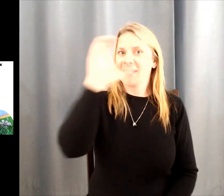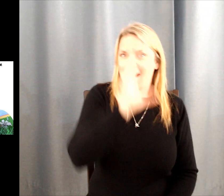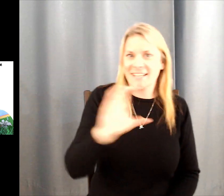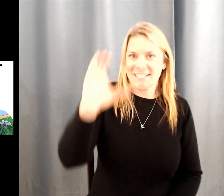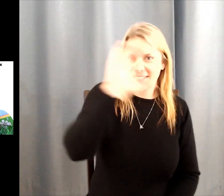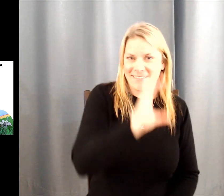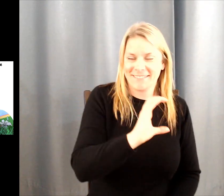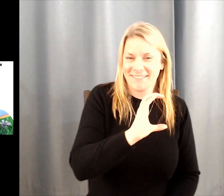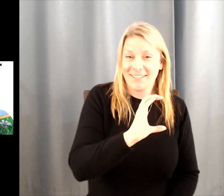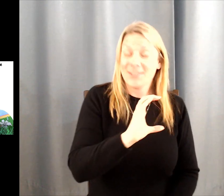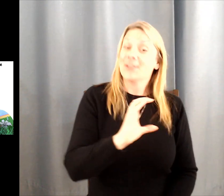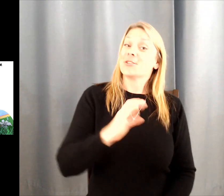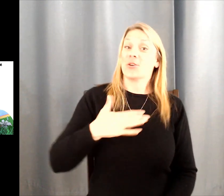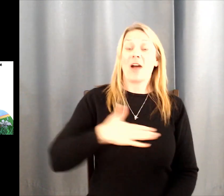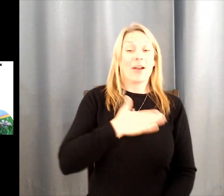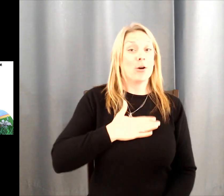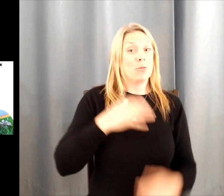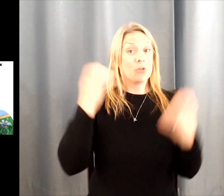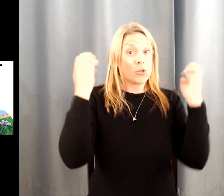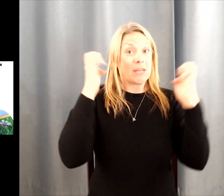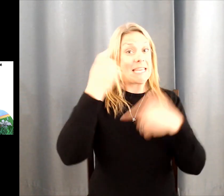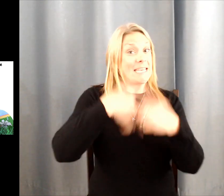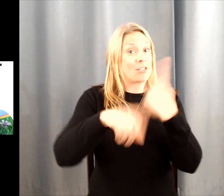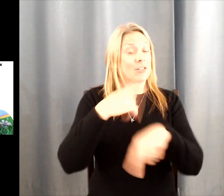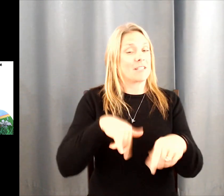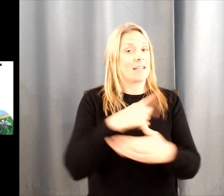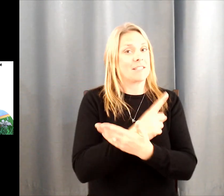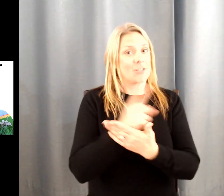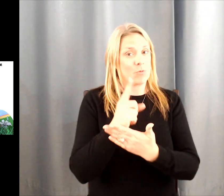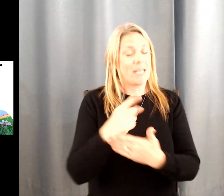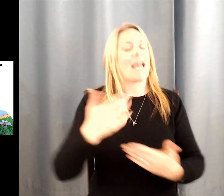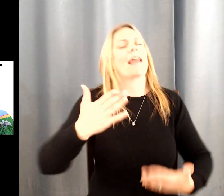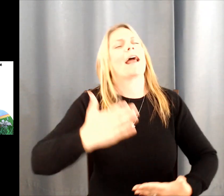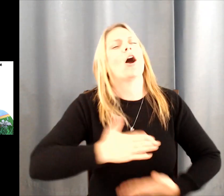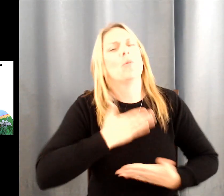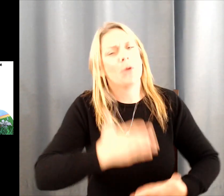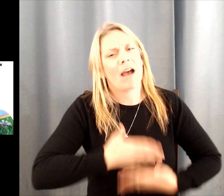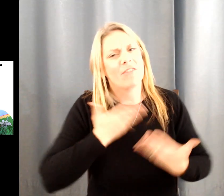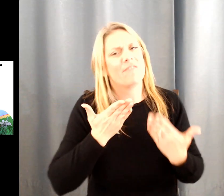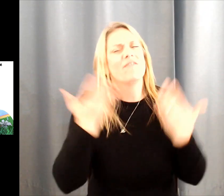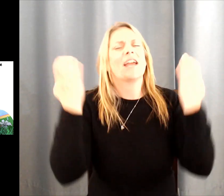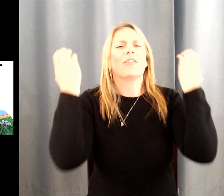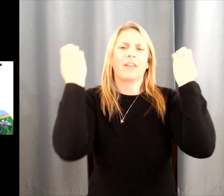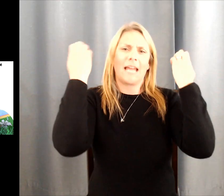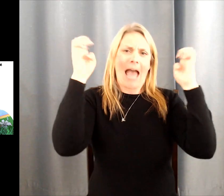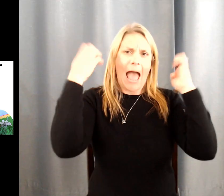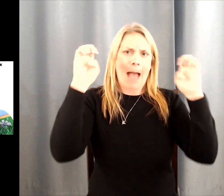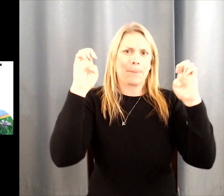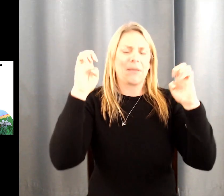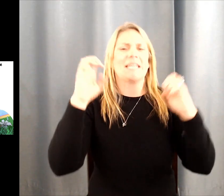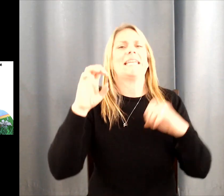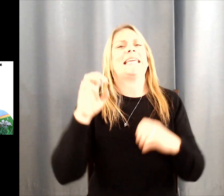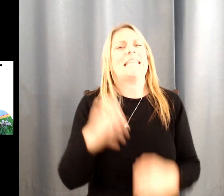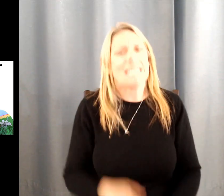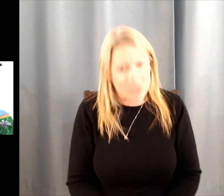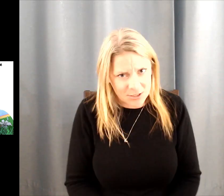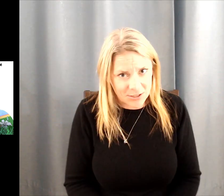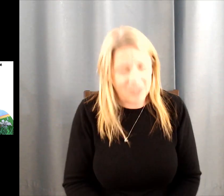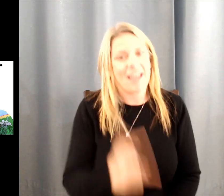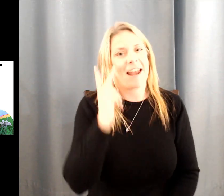hunt. So I hope you enjoyed the Easter signs this week, and I hope you have a very happy Easter, and I will